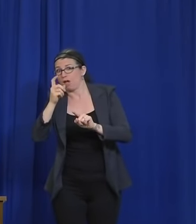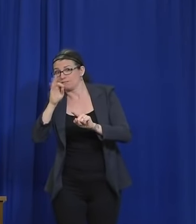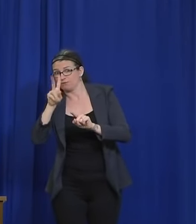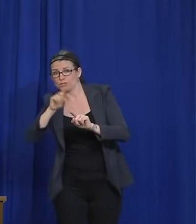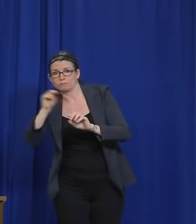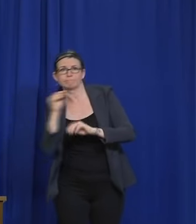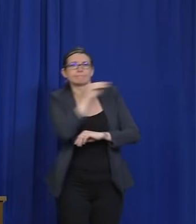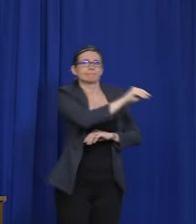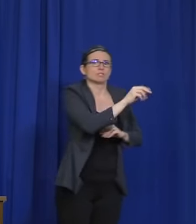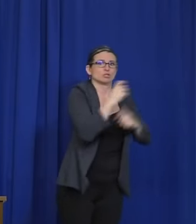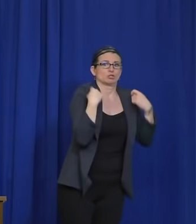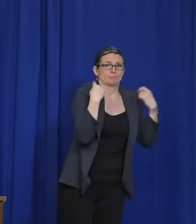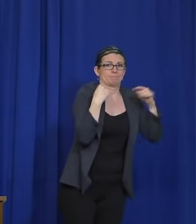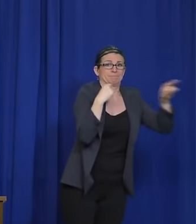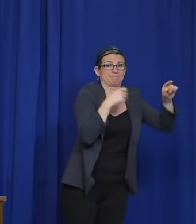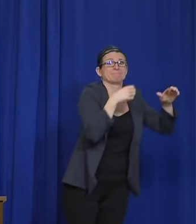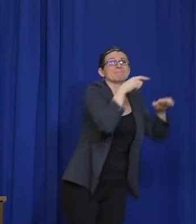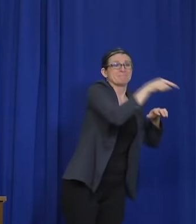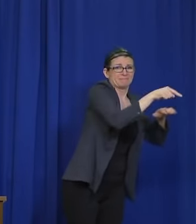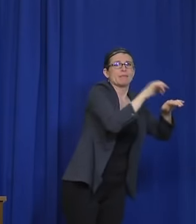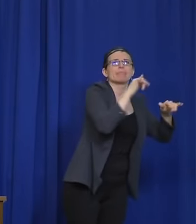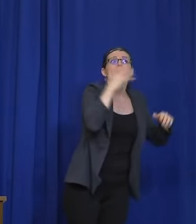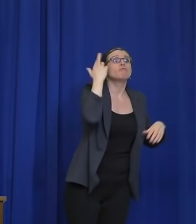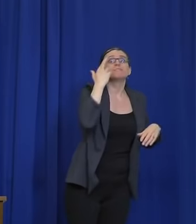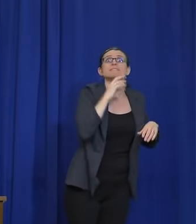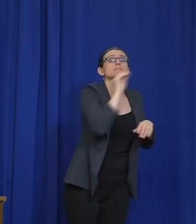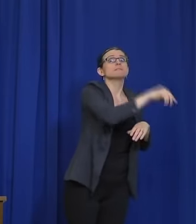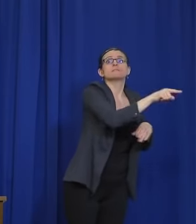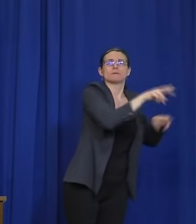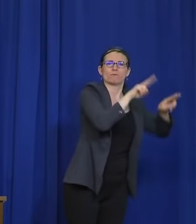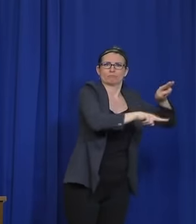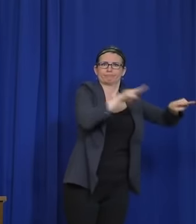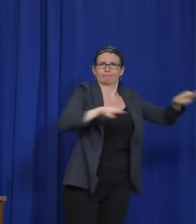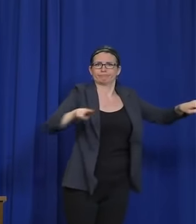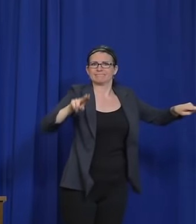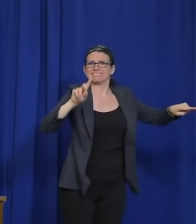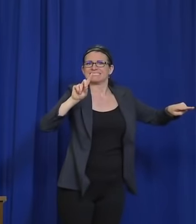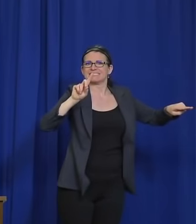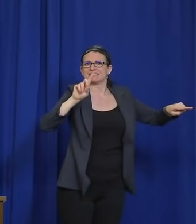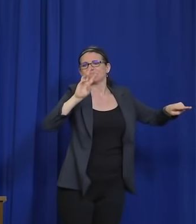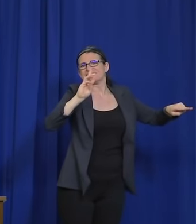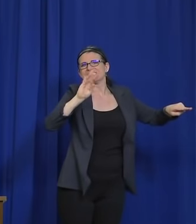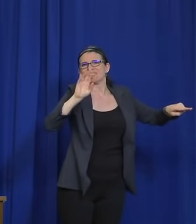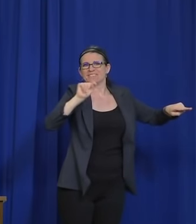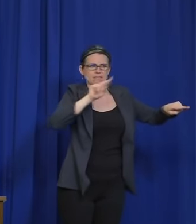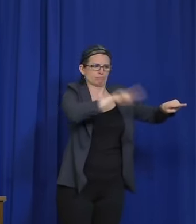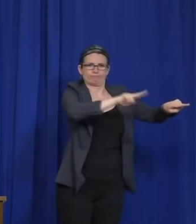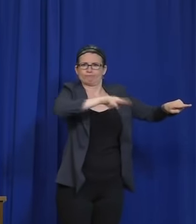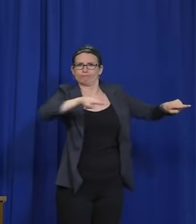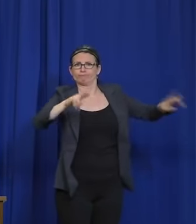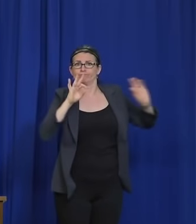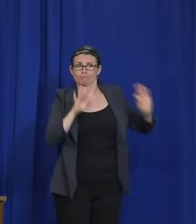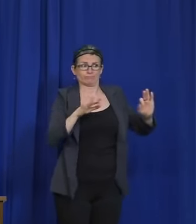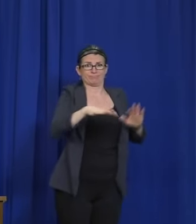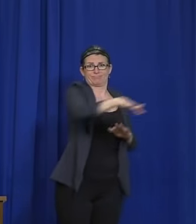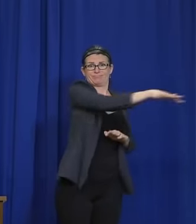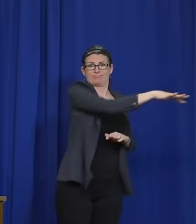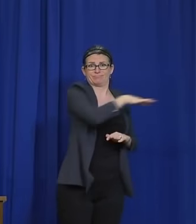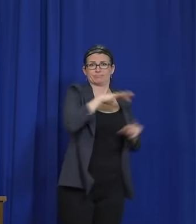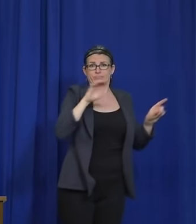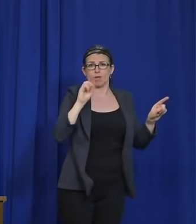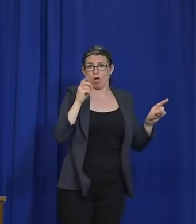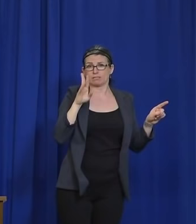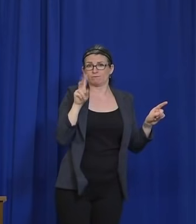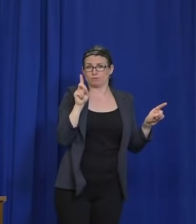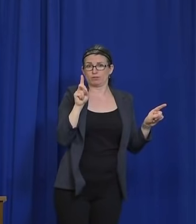6 feet apart, aggressive sanitation policies, aggressive mask wearing policy as well, but we decided out of an abundance of